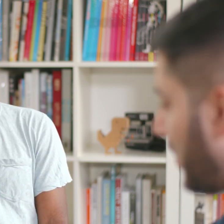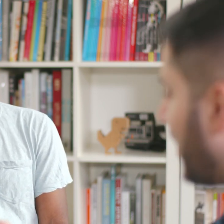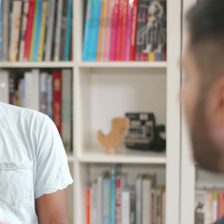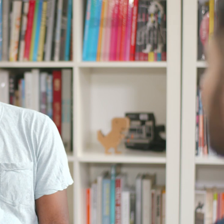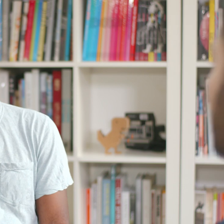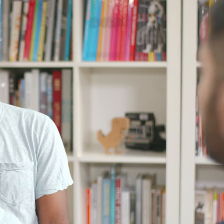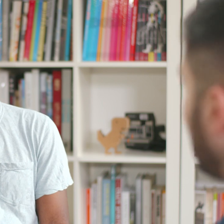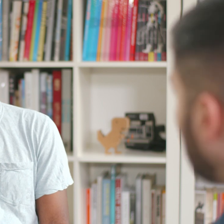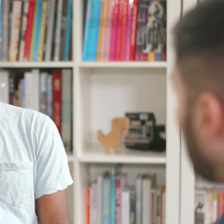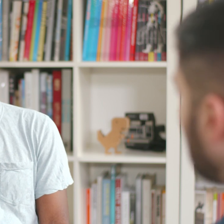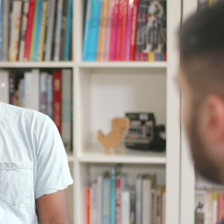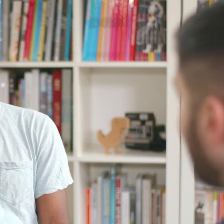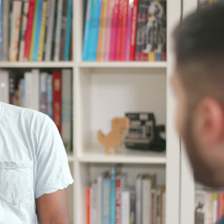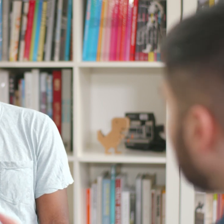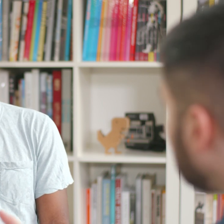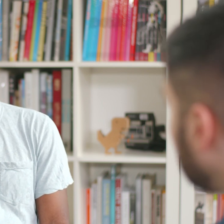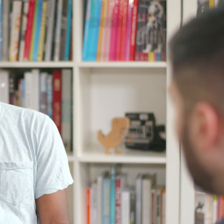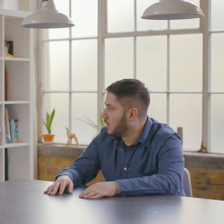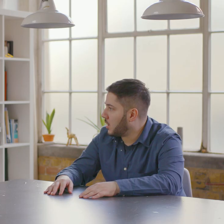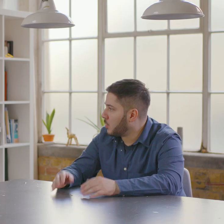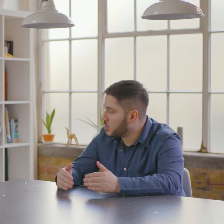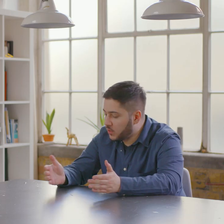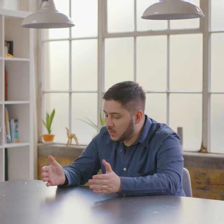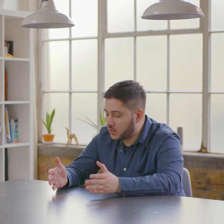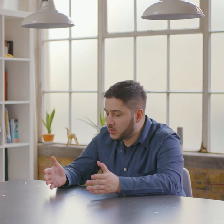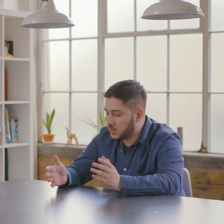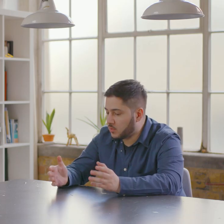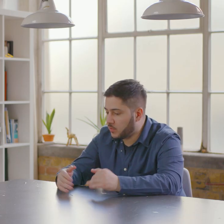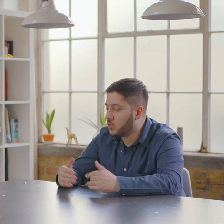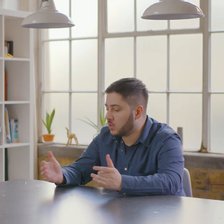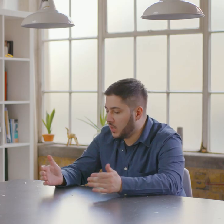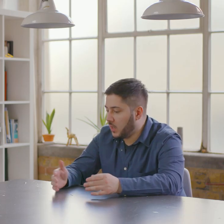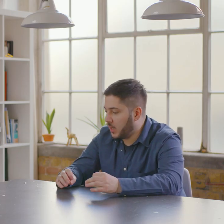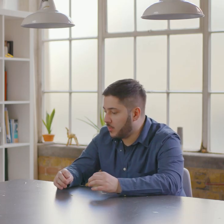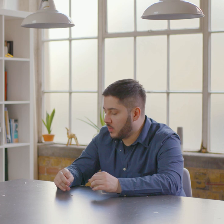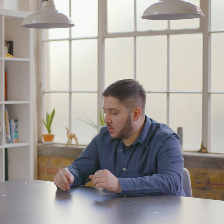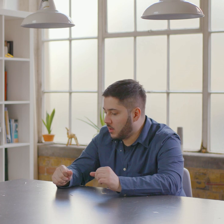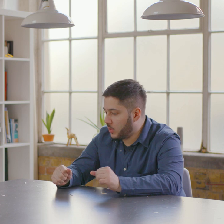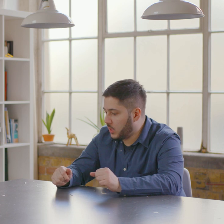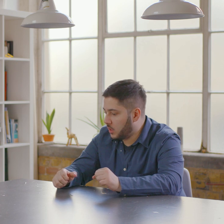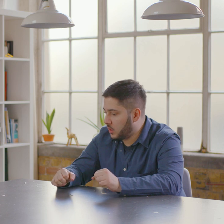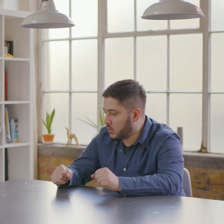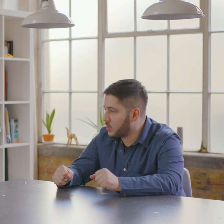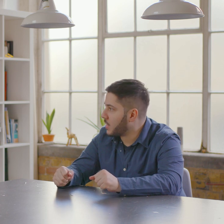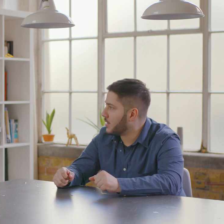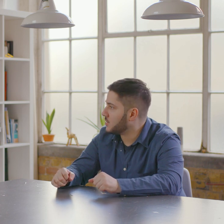million books written about you know the the patterns i mean what do you think the solution is before um we uh create another